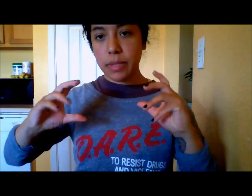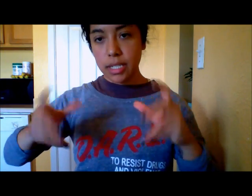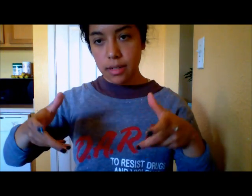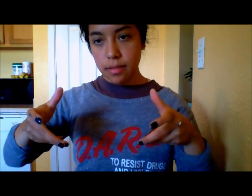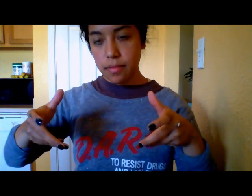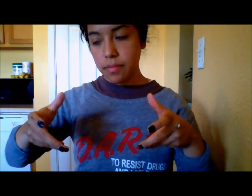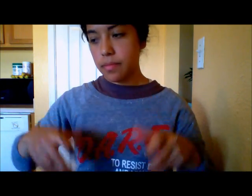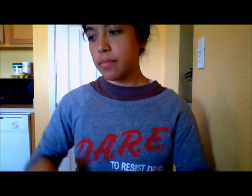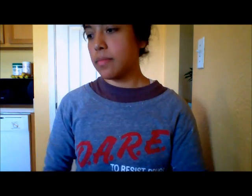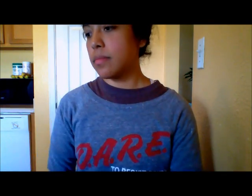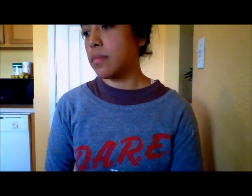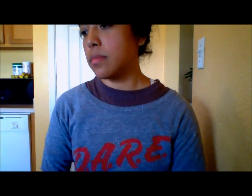Transmission.